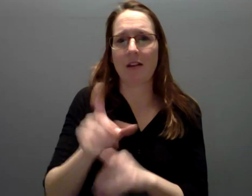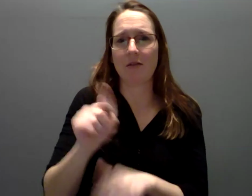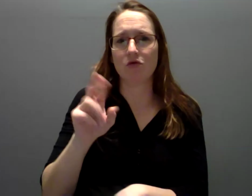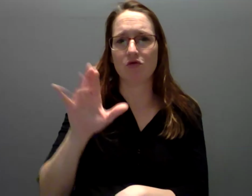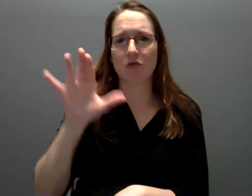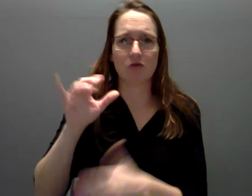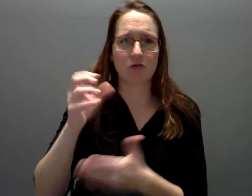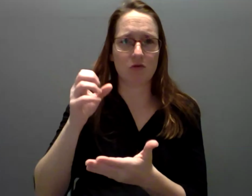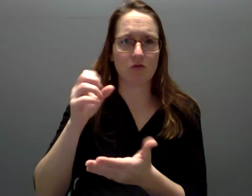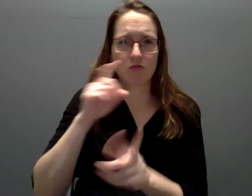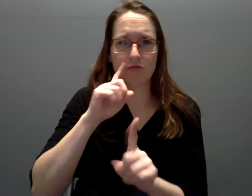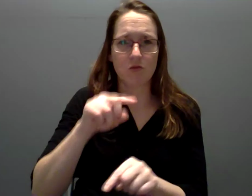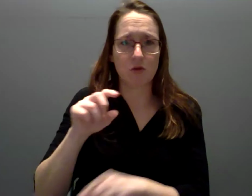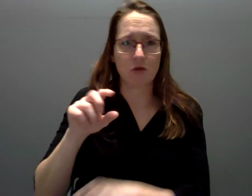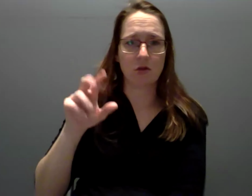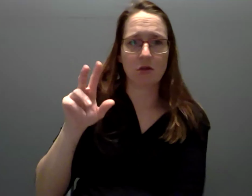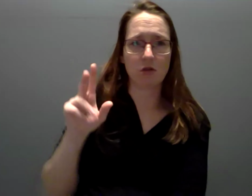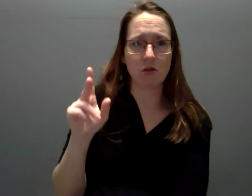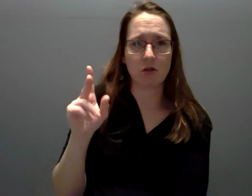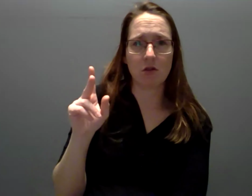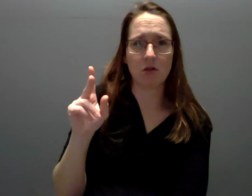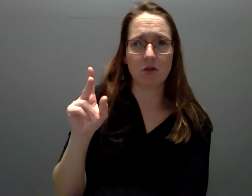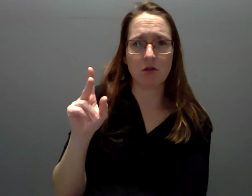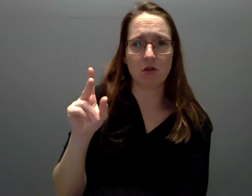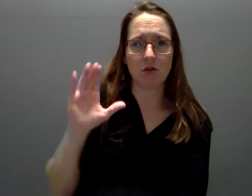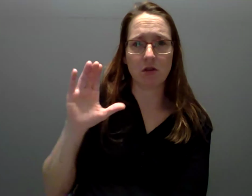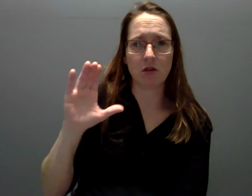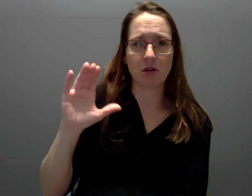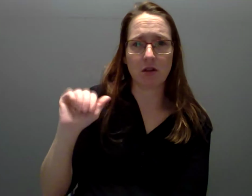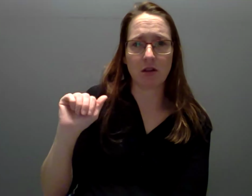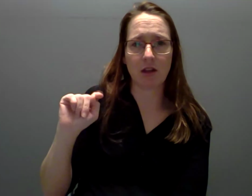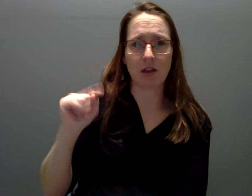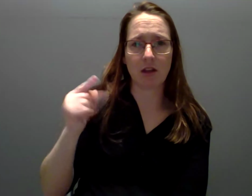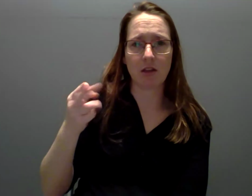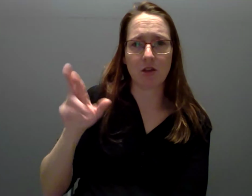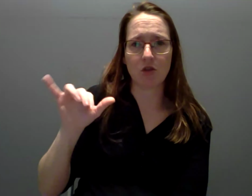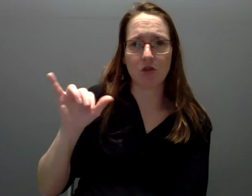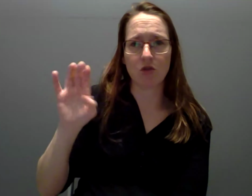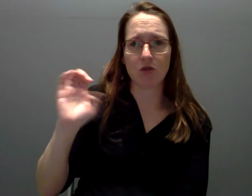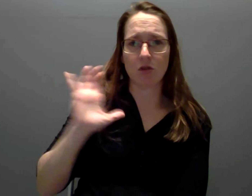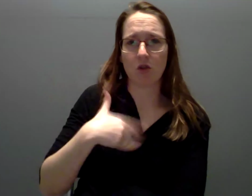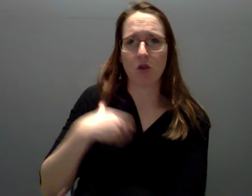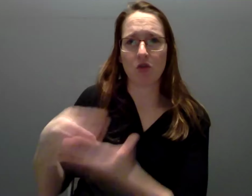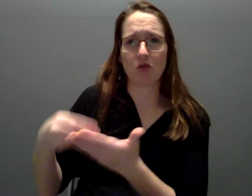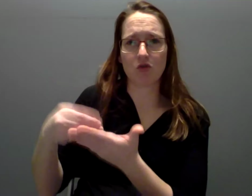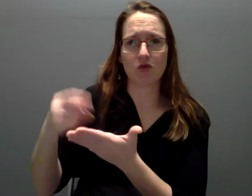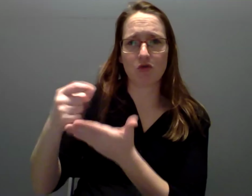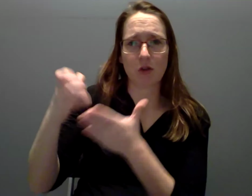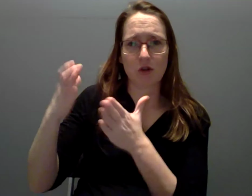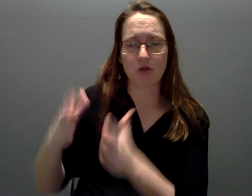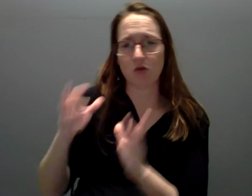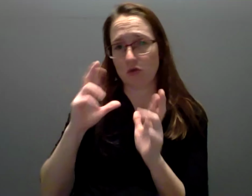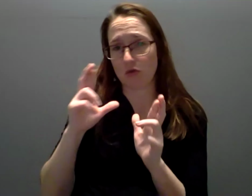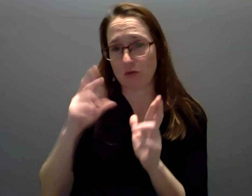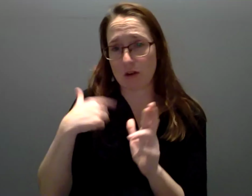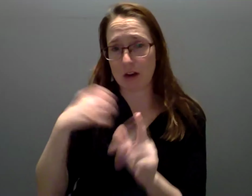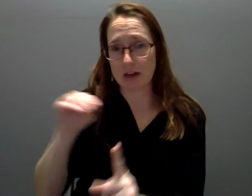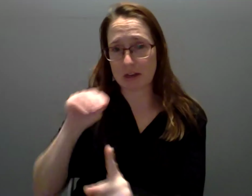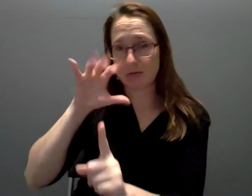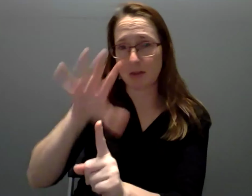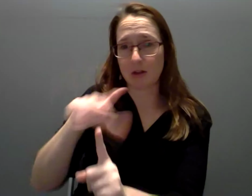So Catherine is our treasurer, and hopefully I get to spotlight